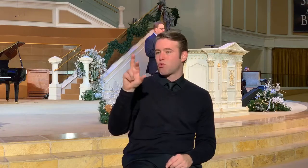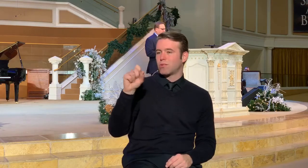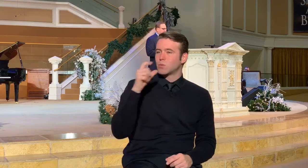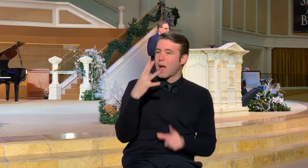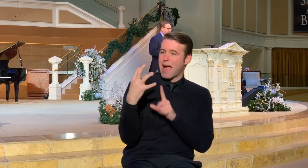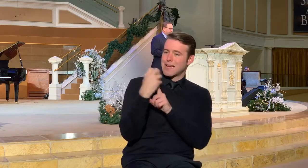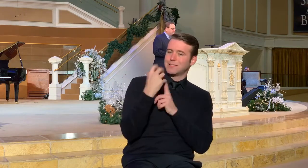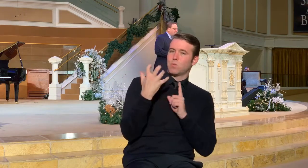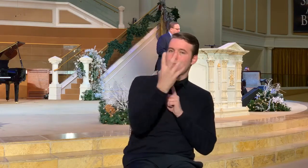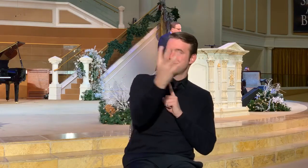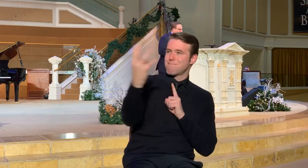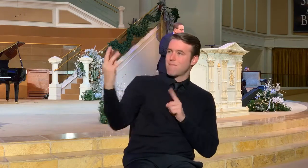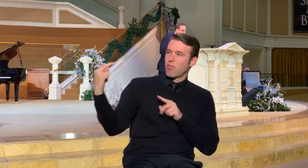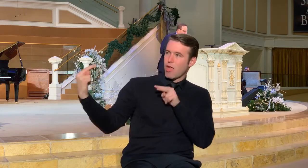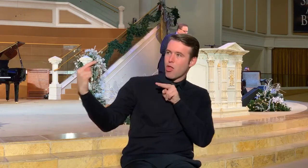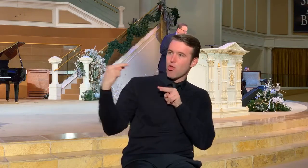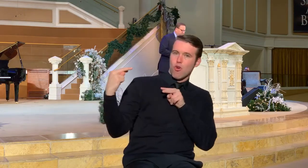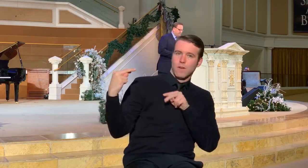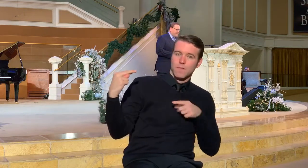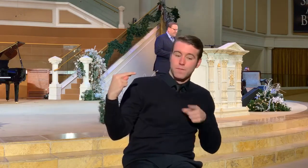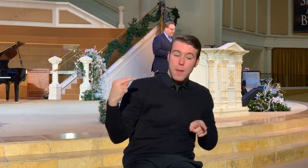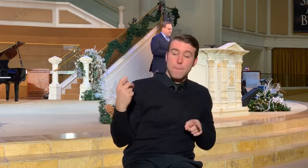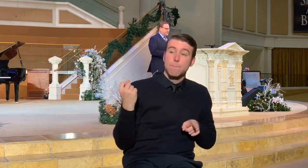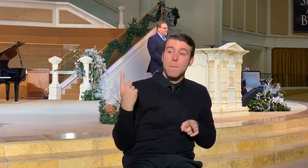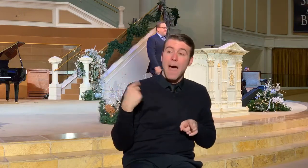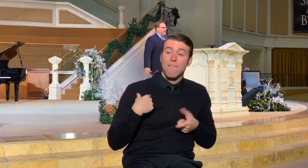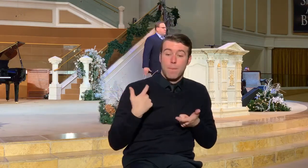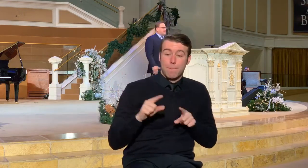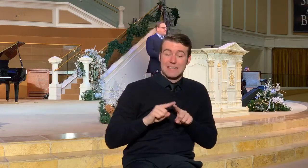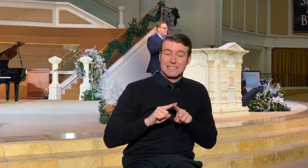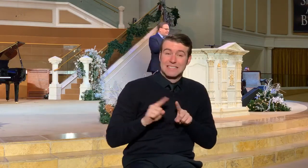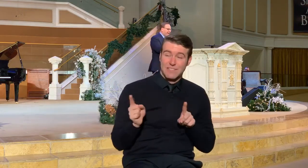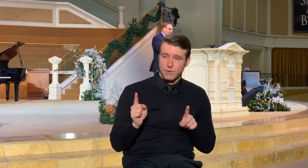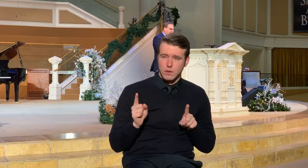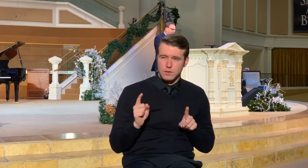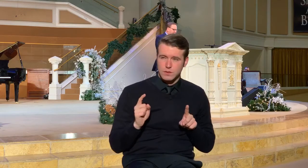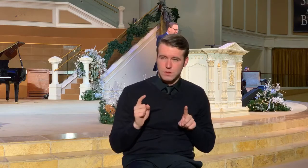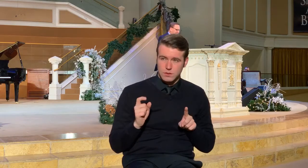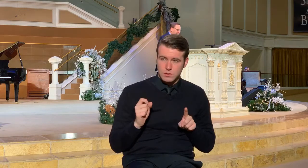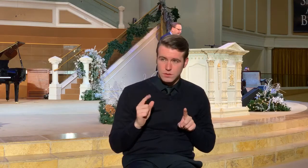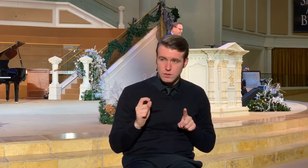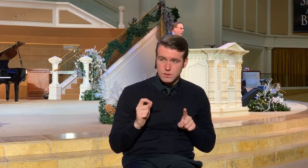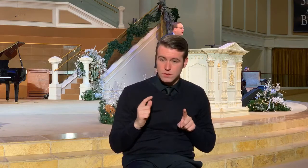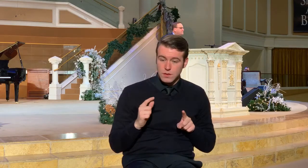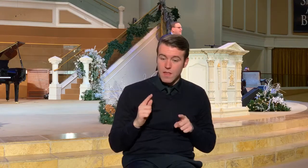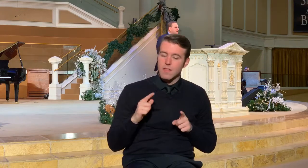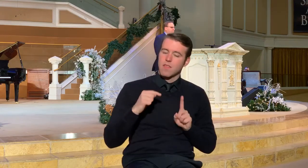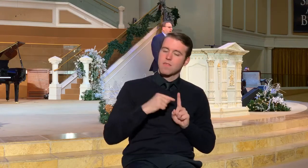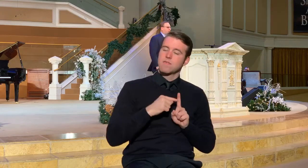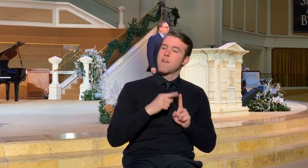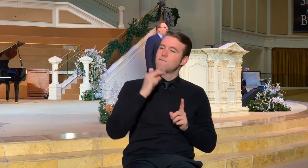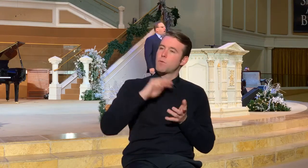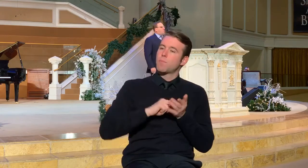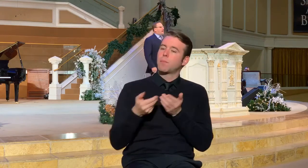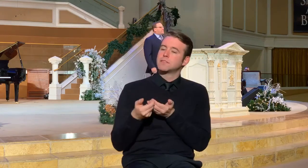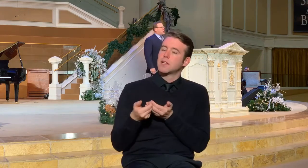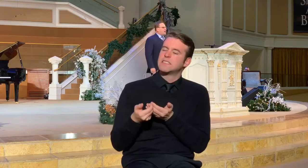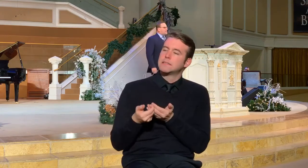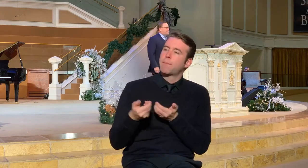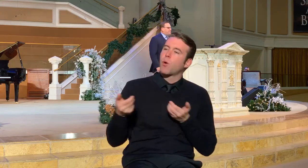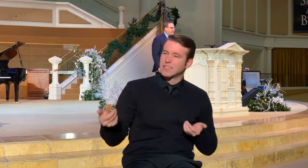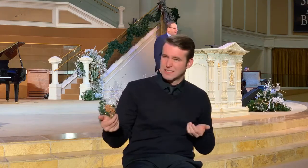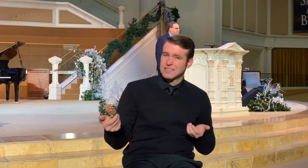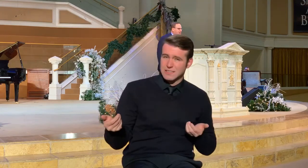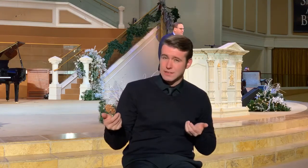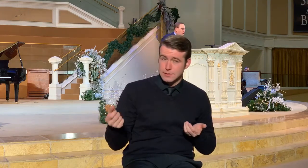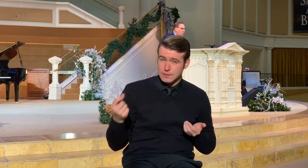notice the distinction. There was a very marked difference. It was a state of being set apart. There is always going